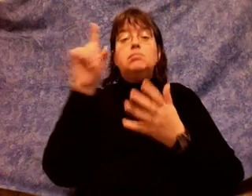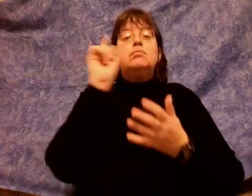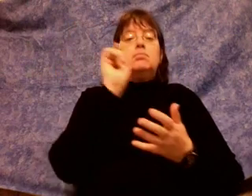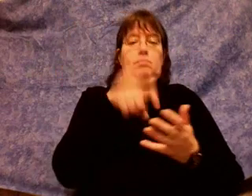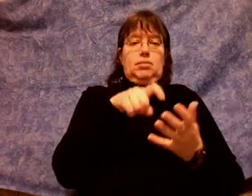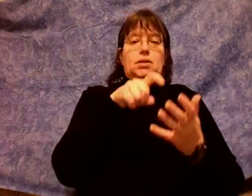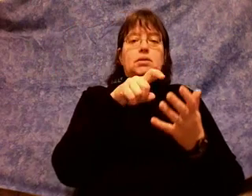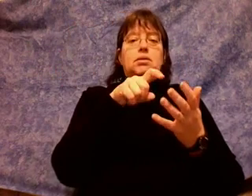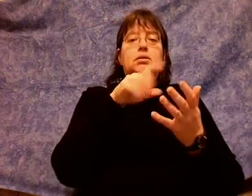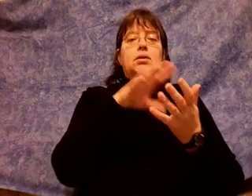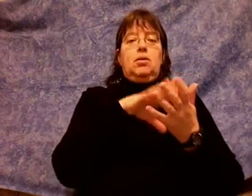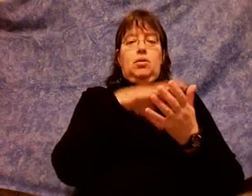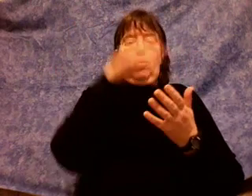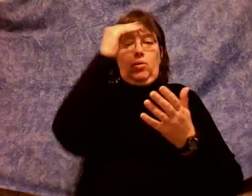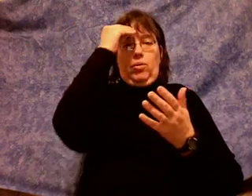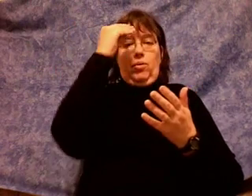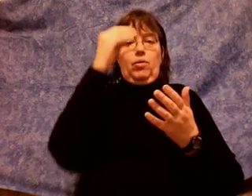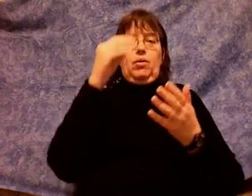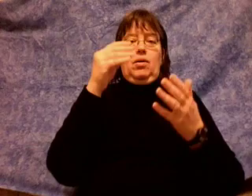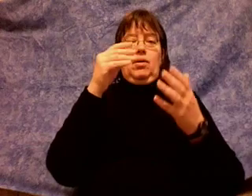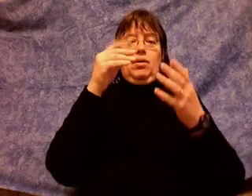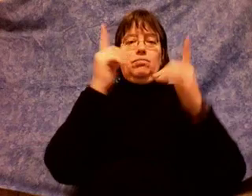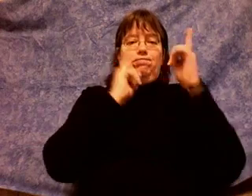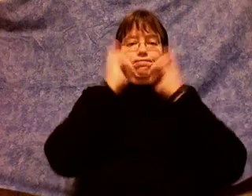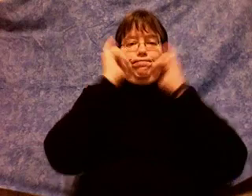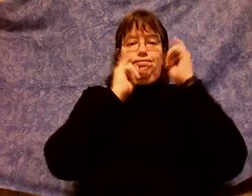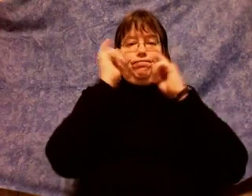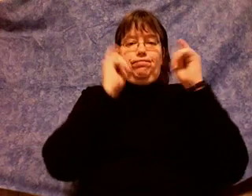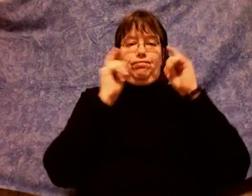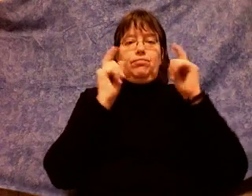study American Sign Language, then you need to learn facial grammar.